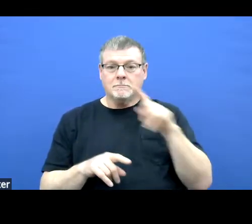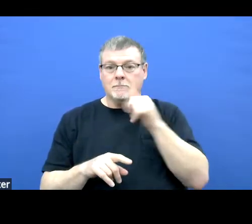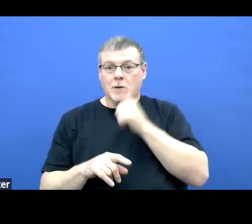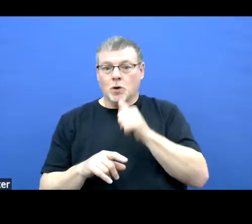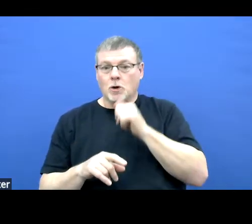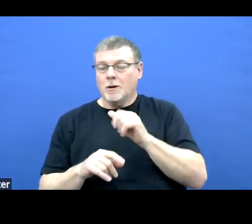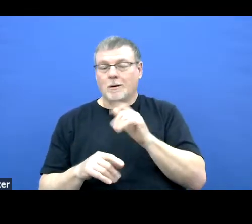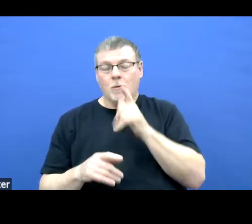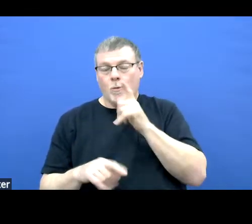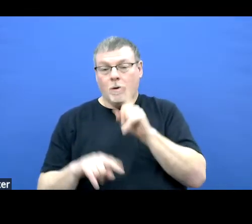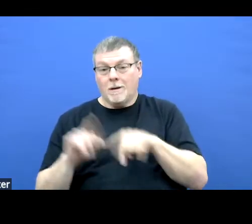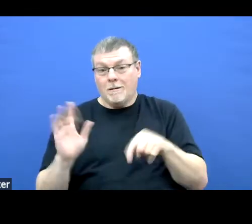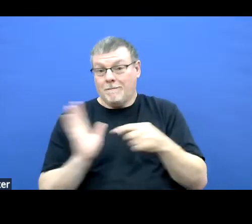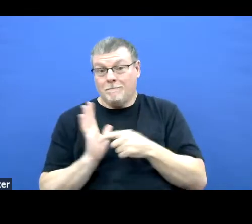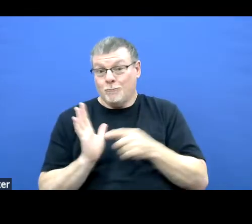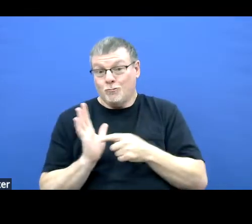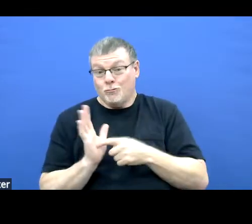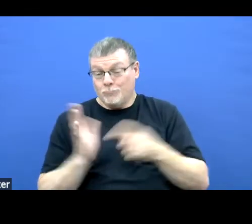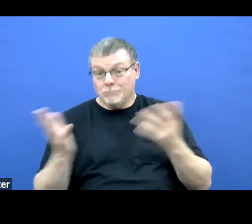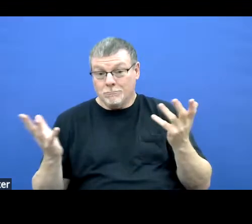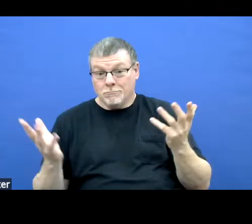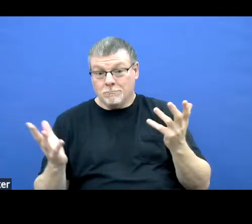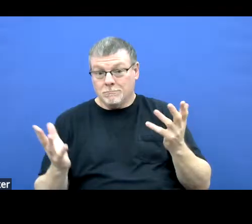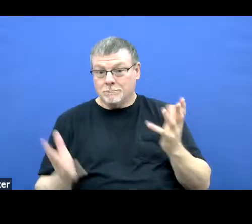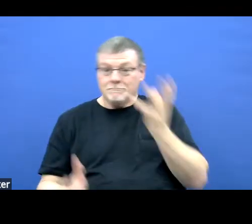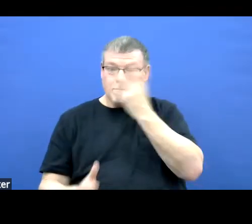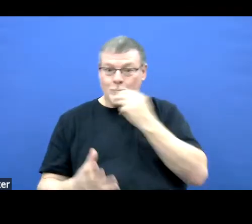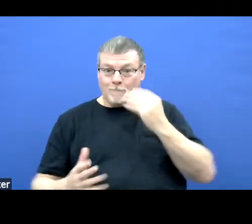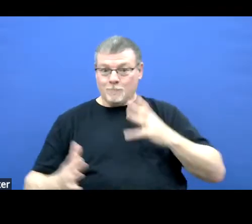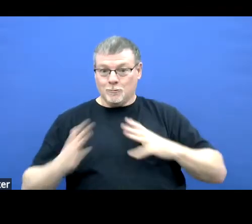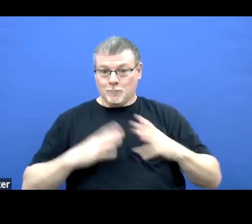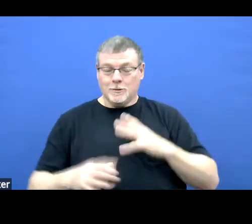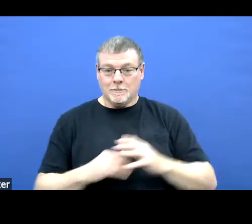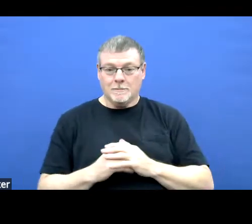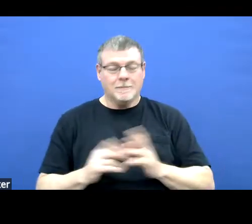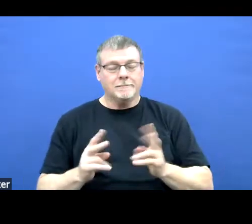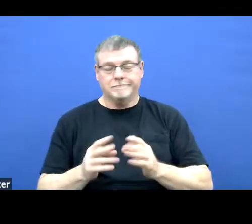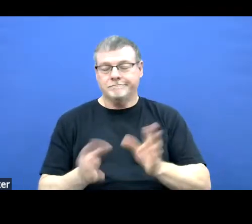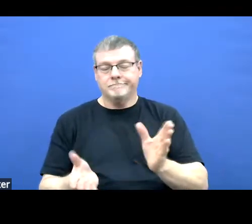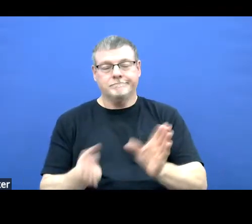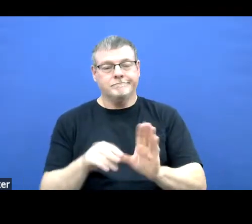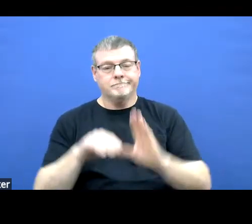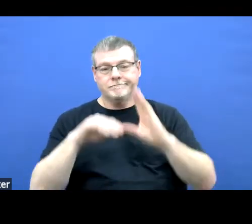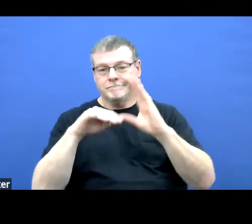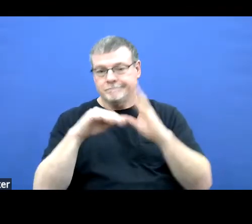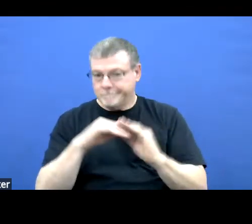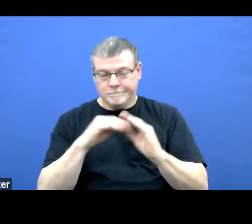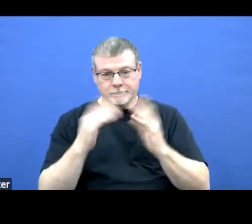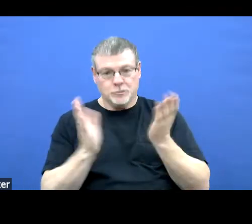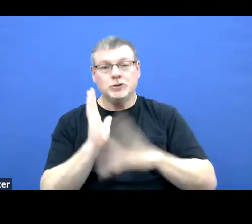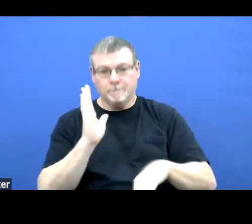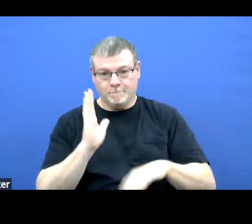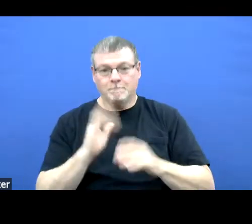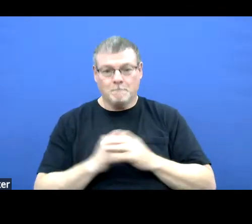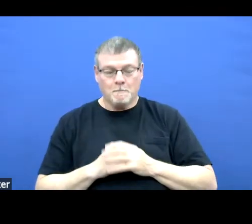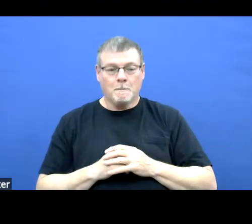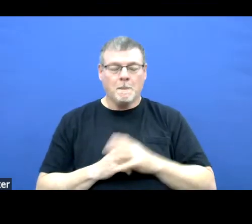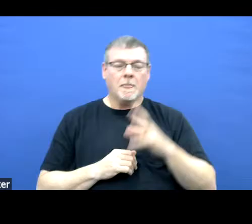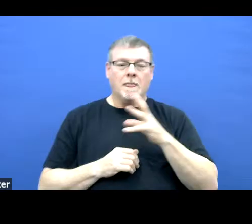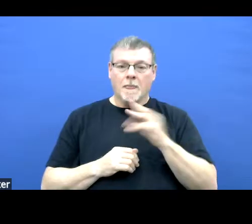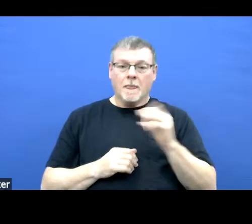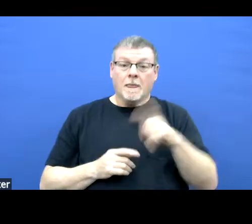girls who would otherwise not be able to afford a nice prom dress for very cheap. And they